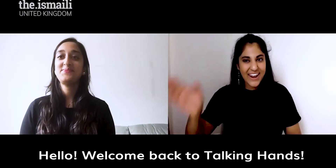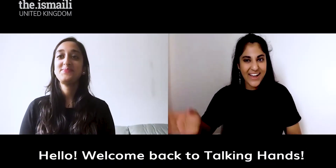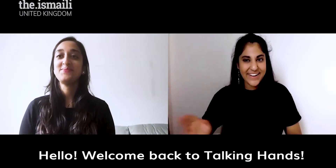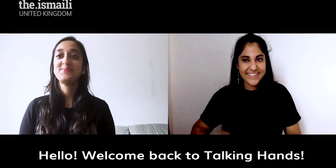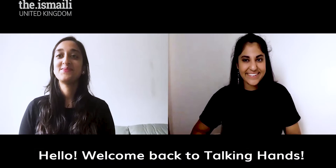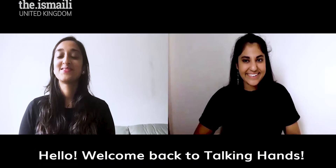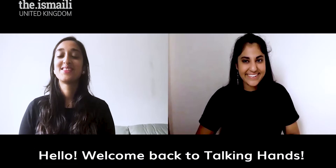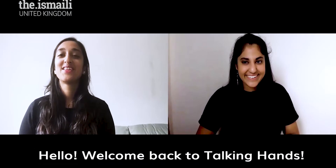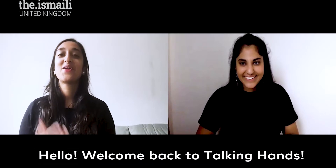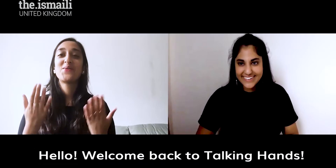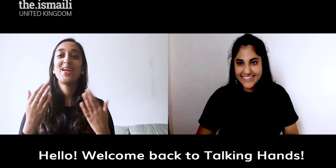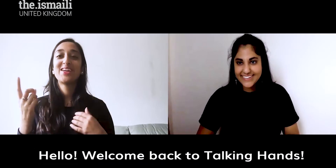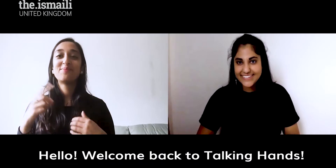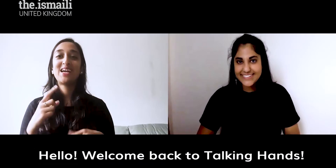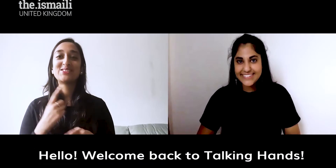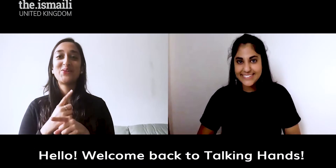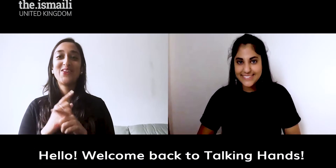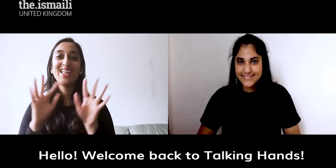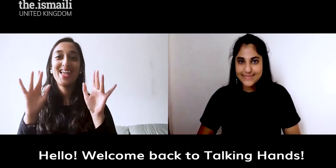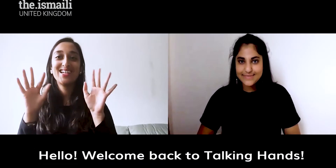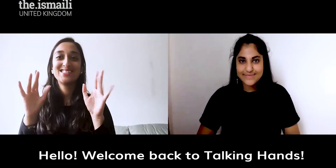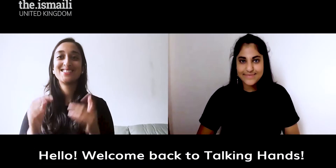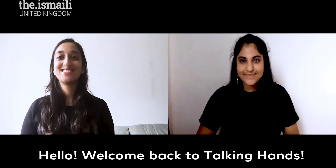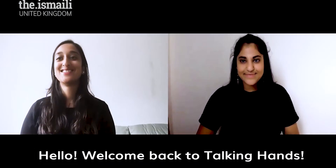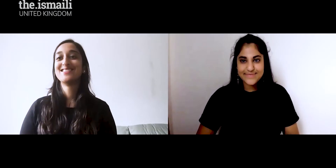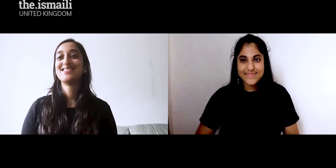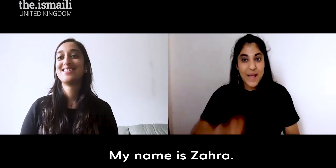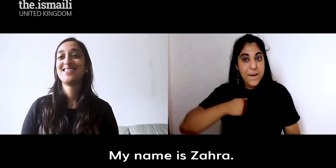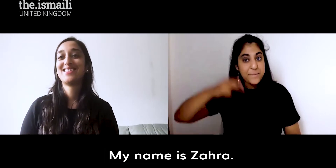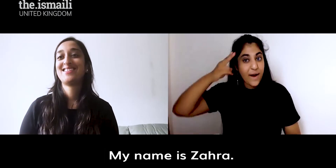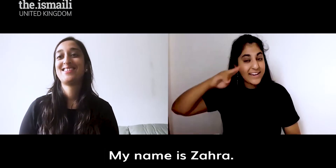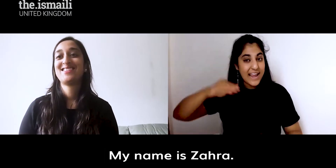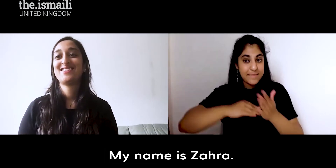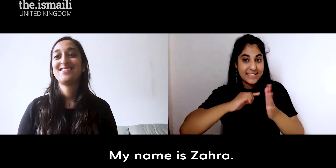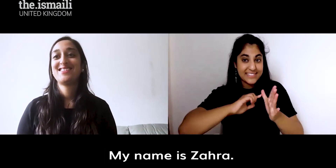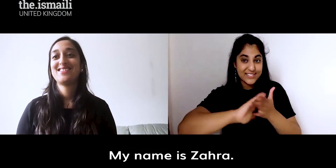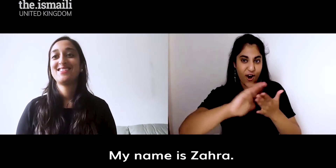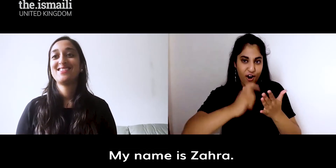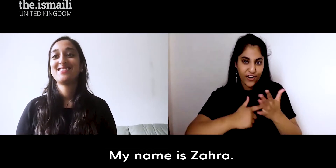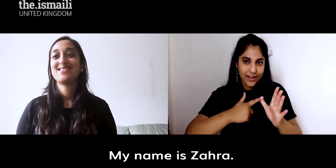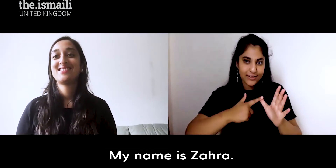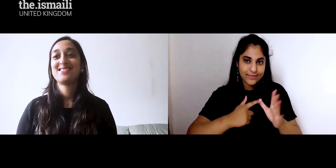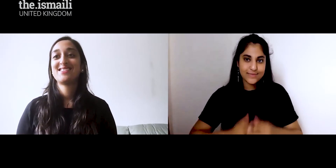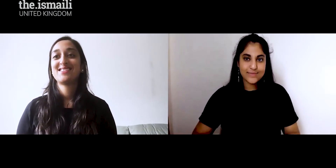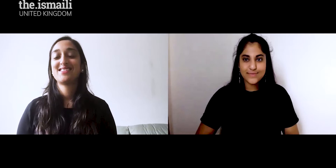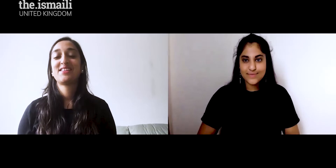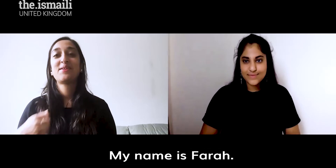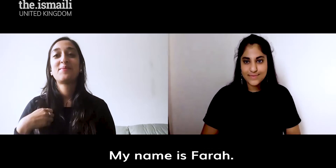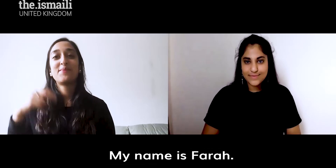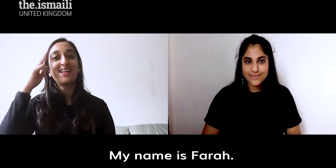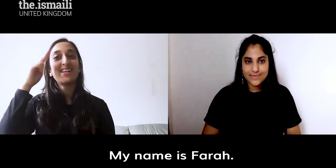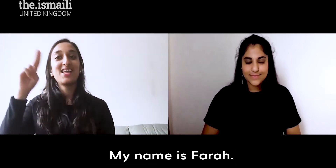Hello. May I go back to talking him? My name is Zara. My name